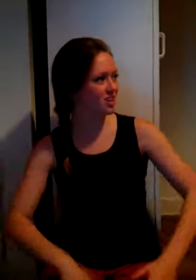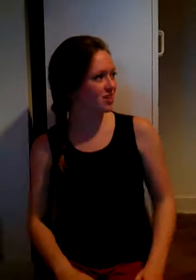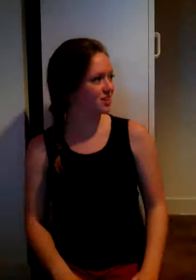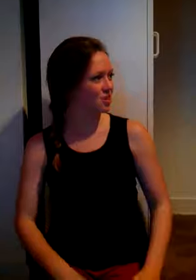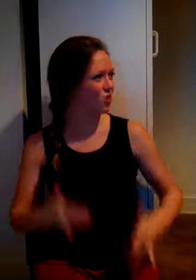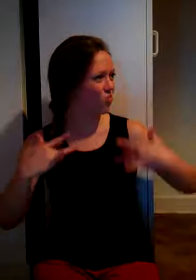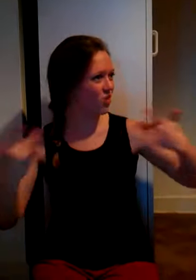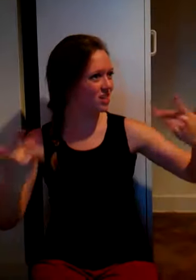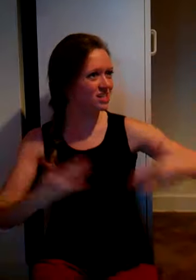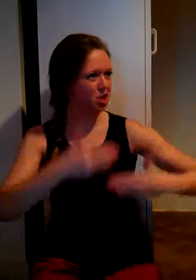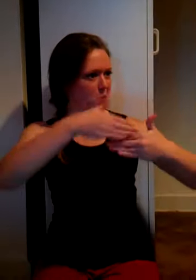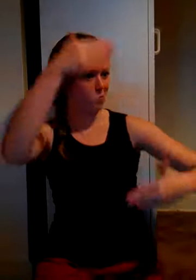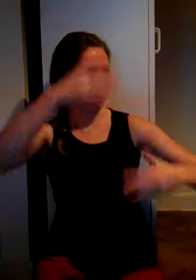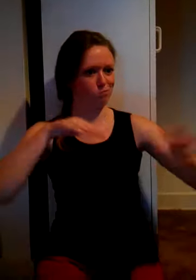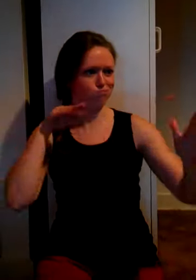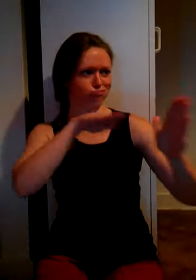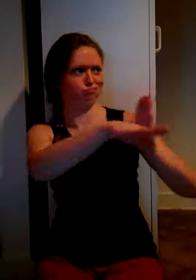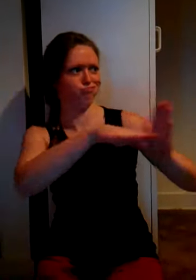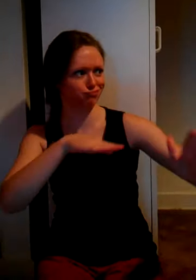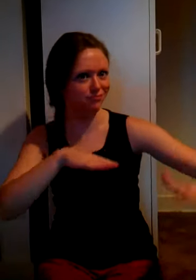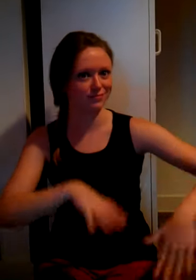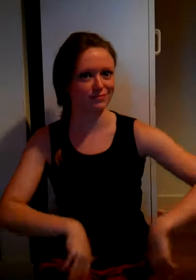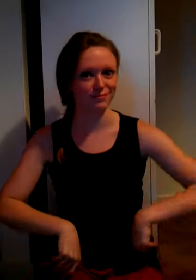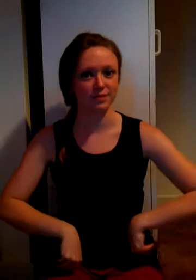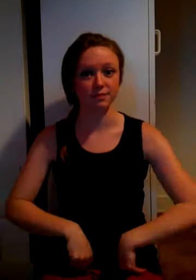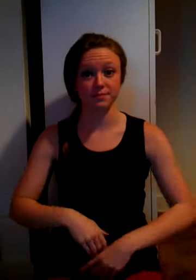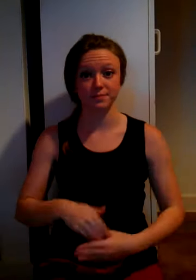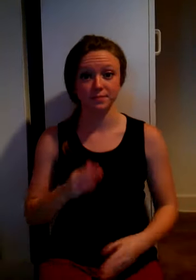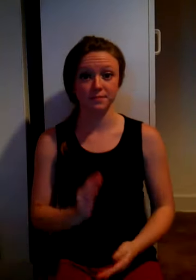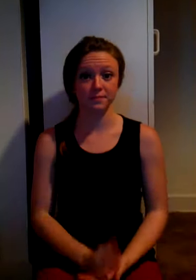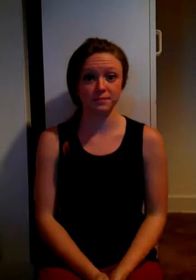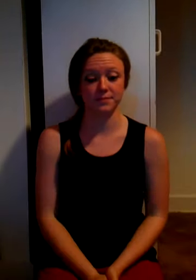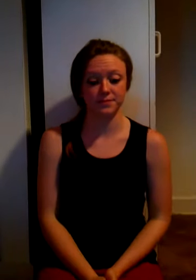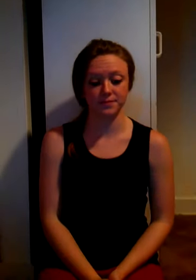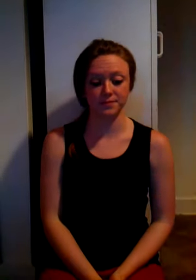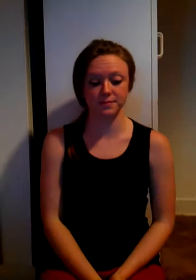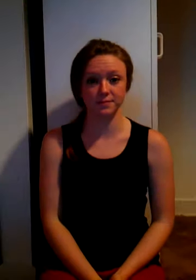through the windows? Not really sweeter. Okay, let's go ahead and read to the next post-it, and we'll do some more.